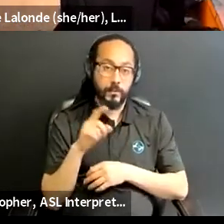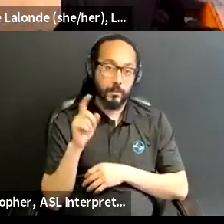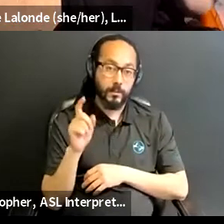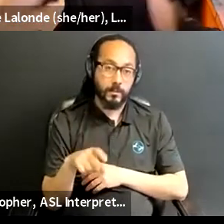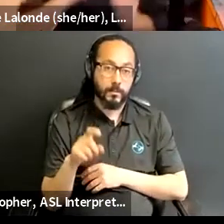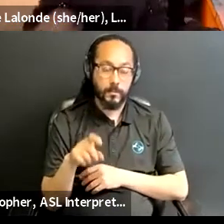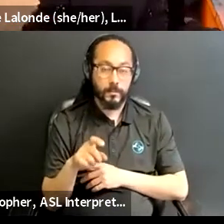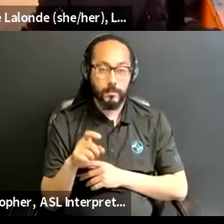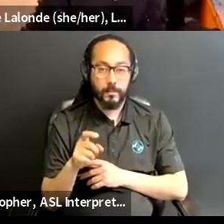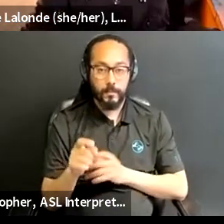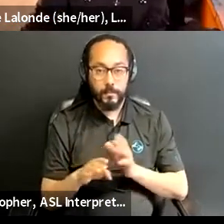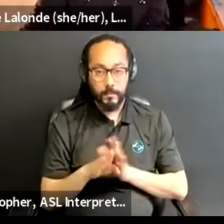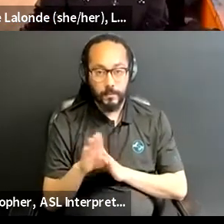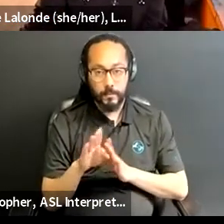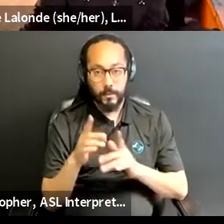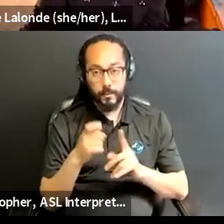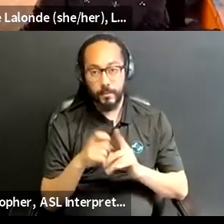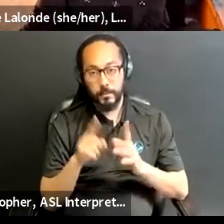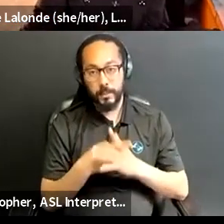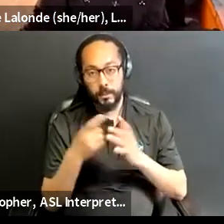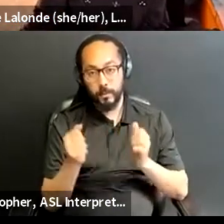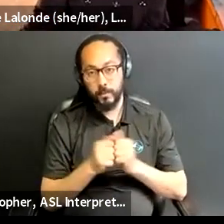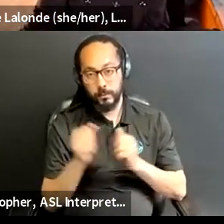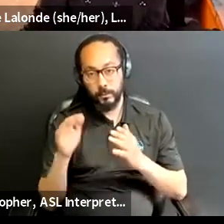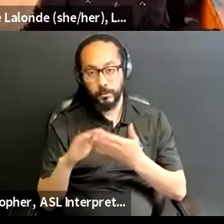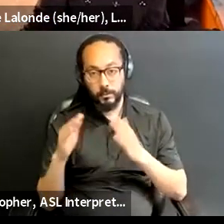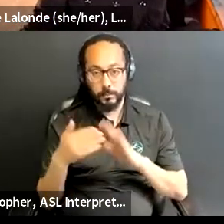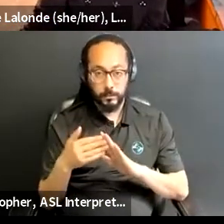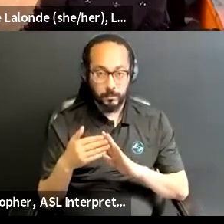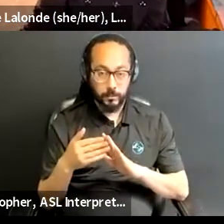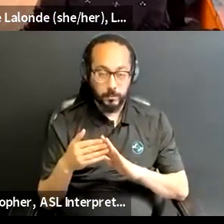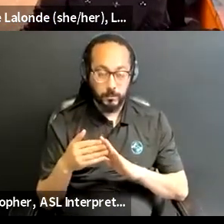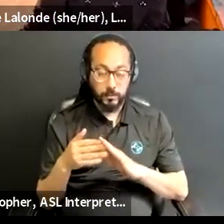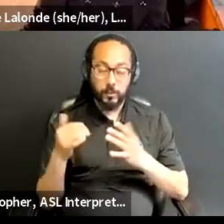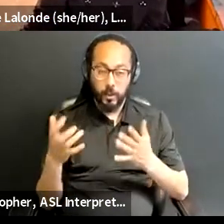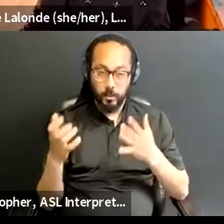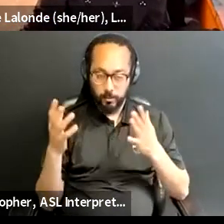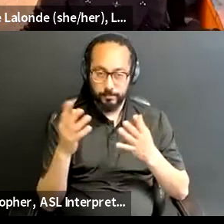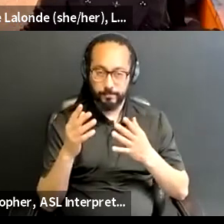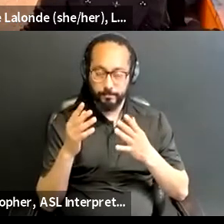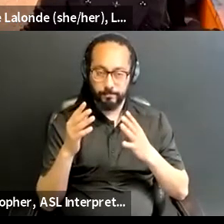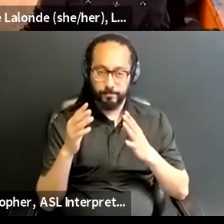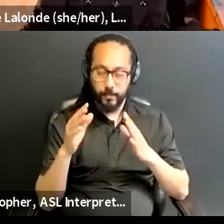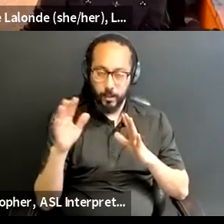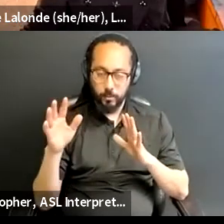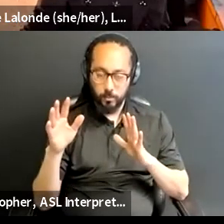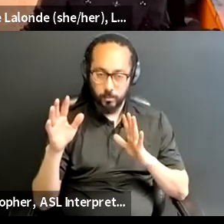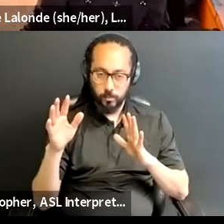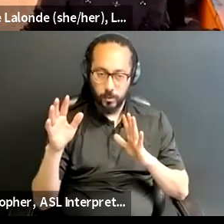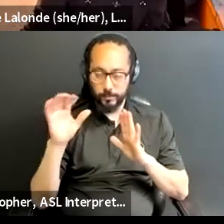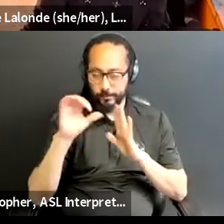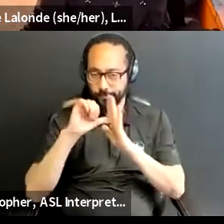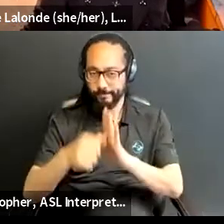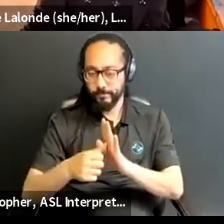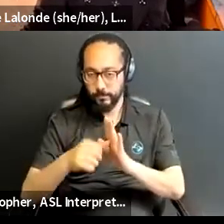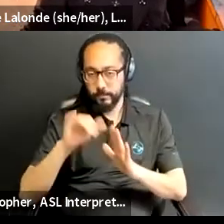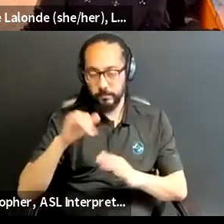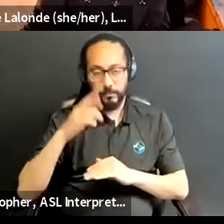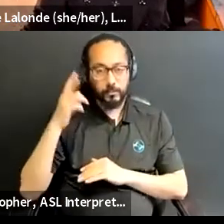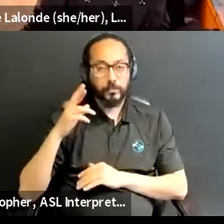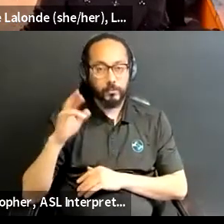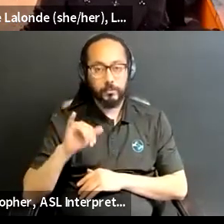building from the very beginning with the community. So I do want to note that that's part of the reason that the IAC